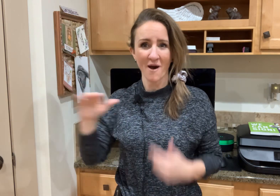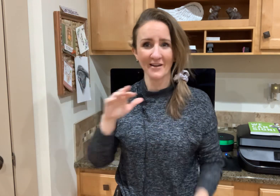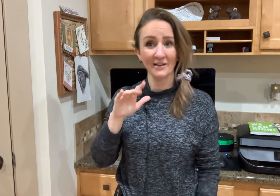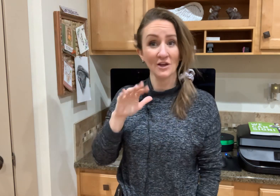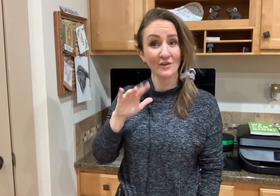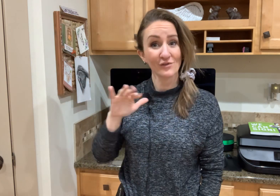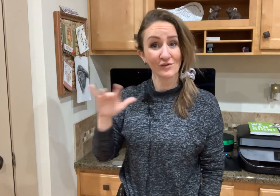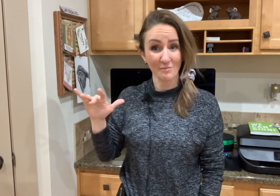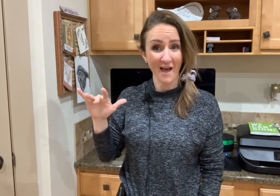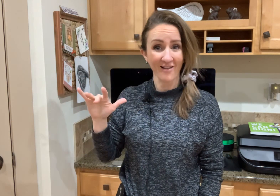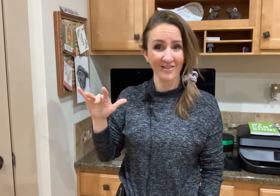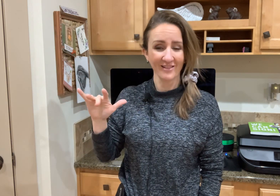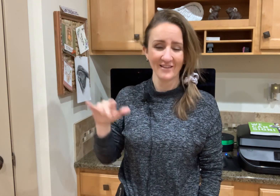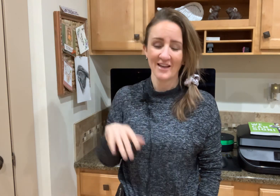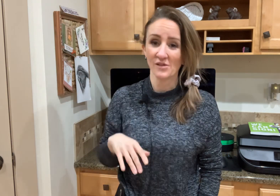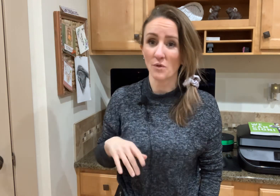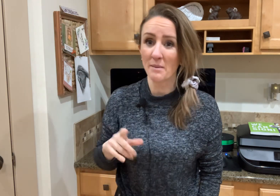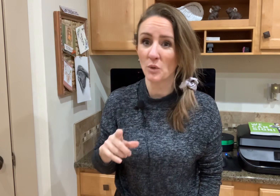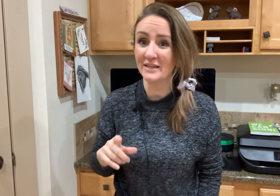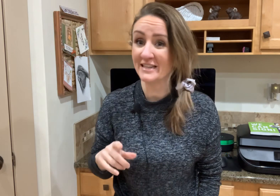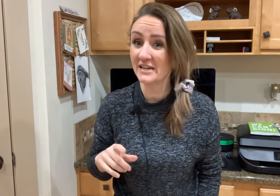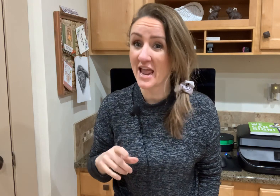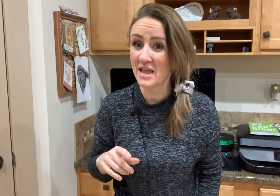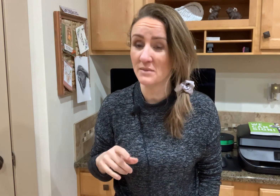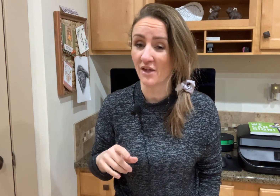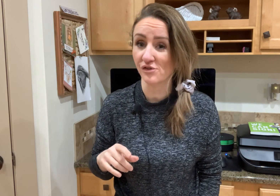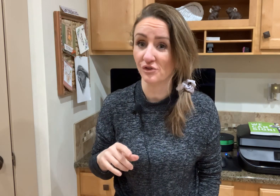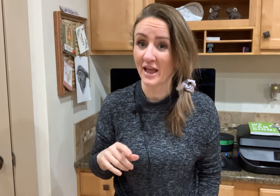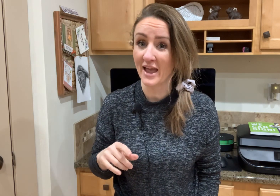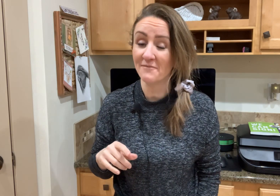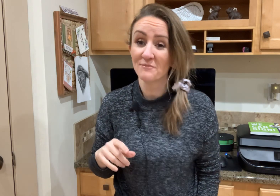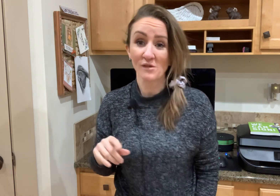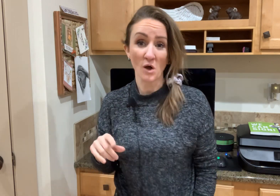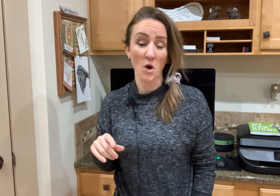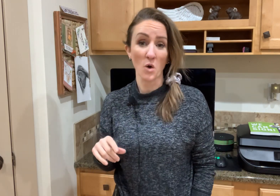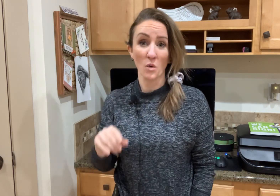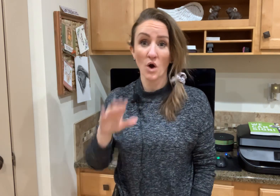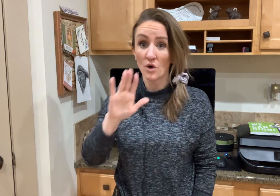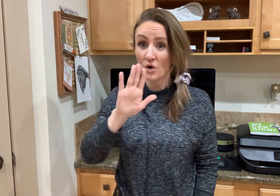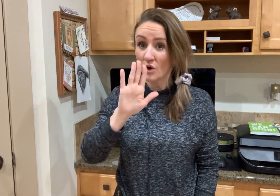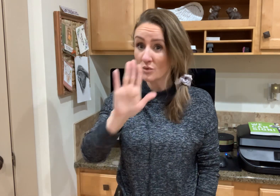body. Spell. So remember we did name yesterday. So